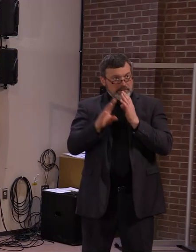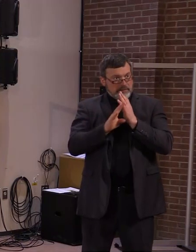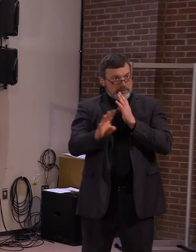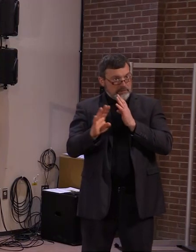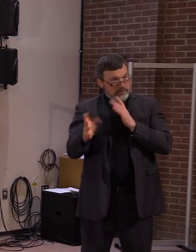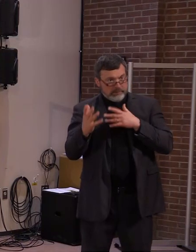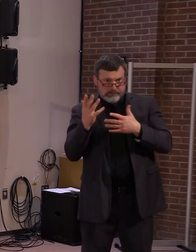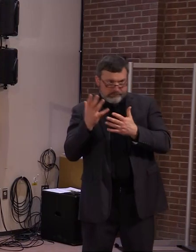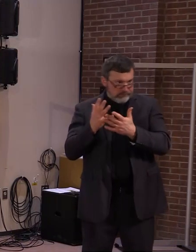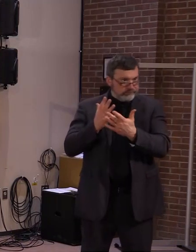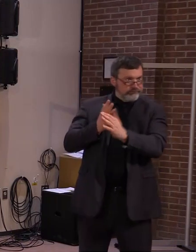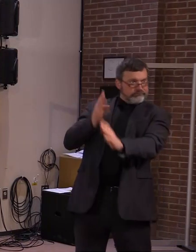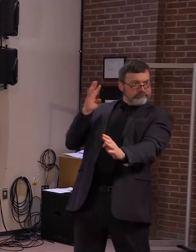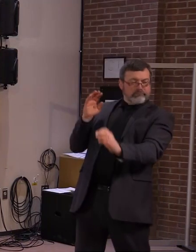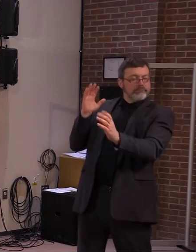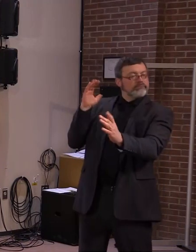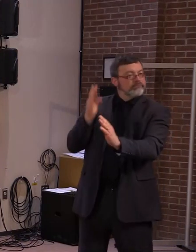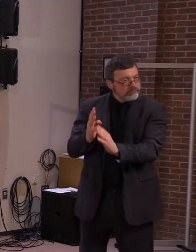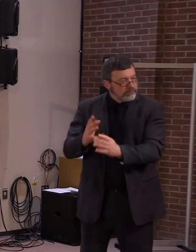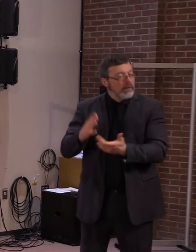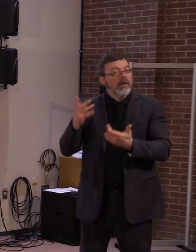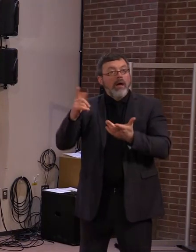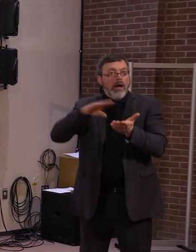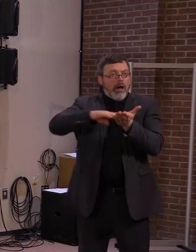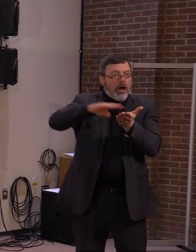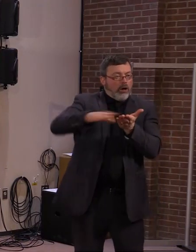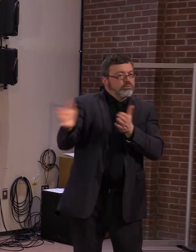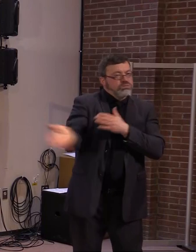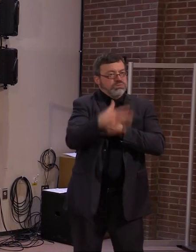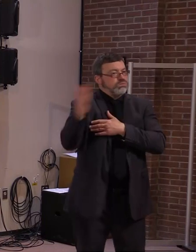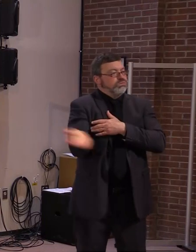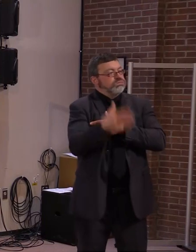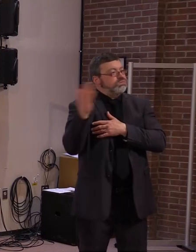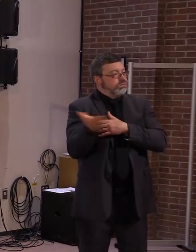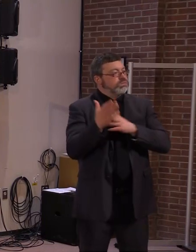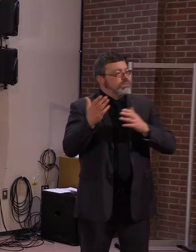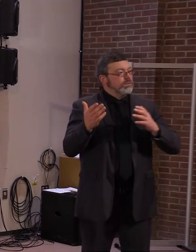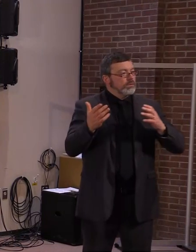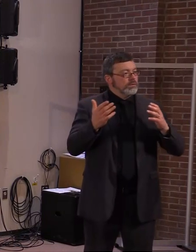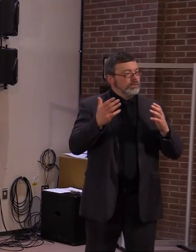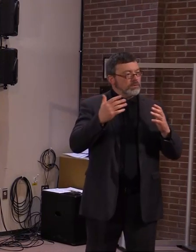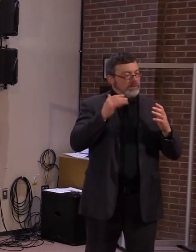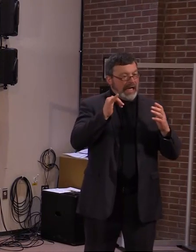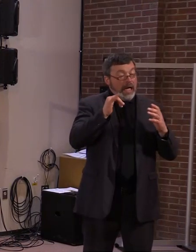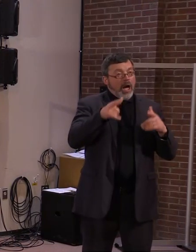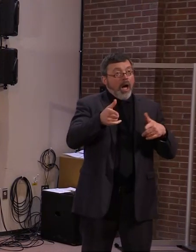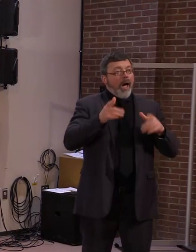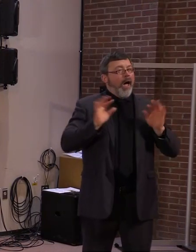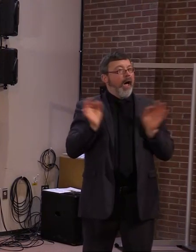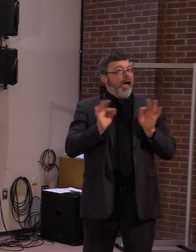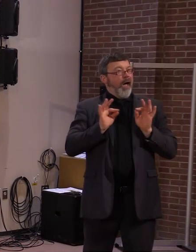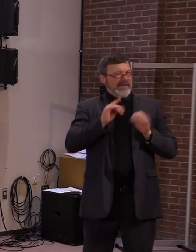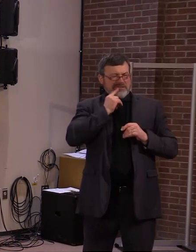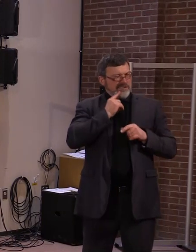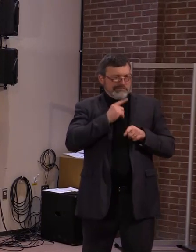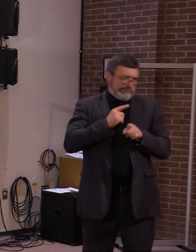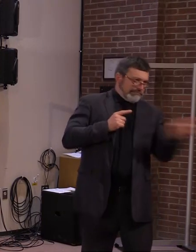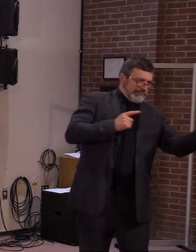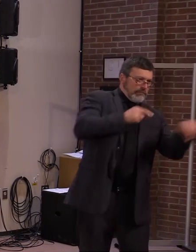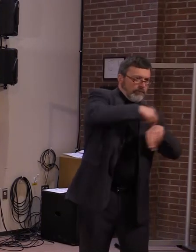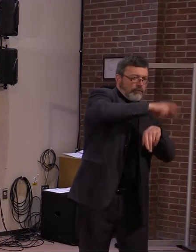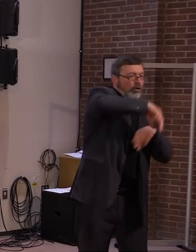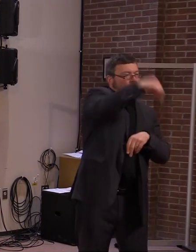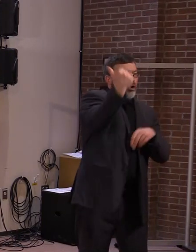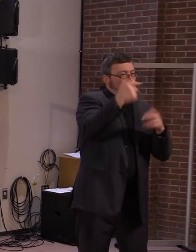need hospital care but still need care in what are called subacute beds, usually located in long-term care or